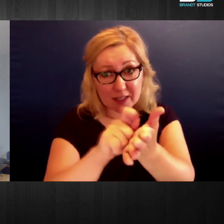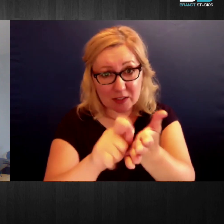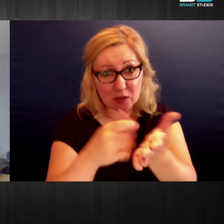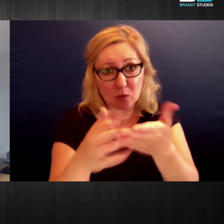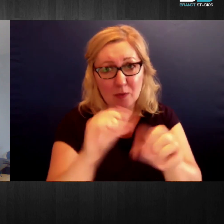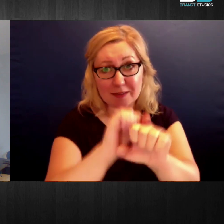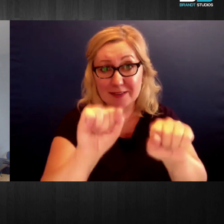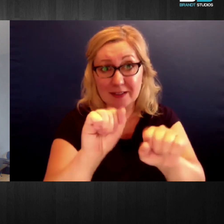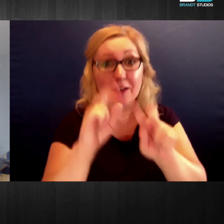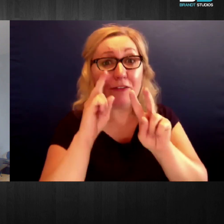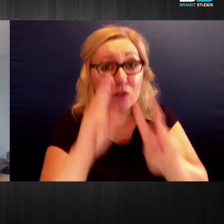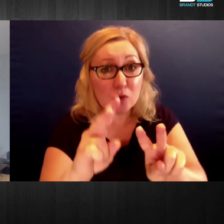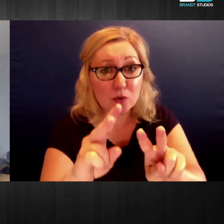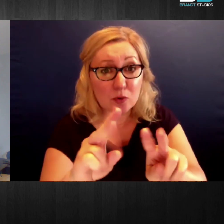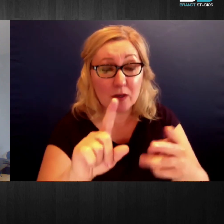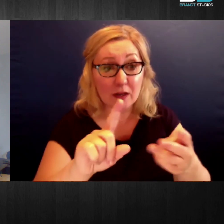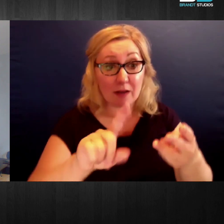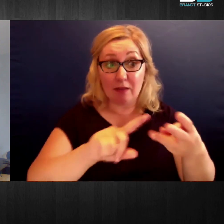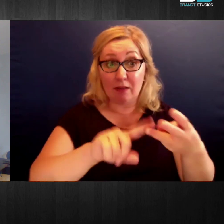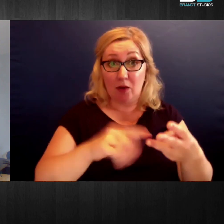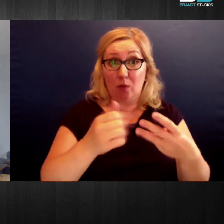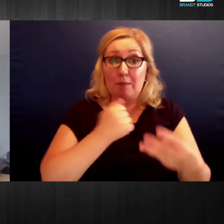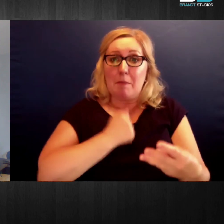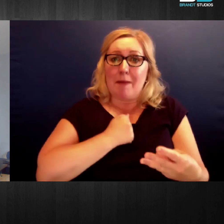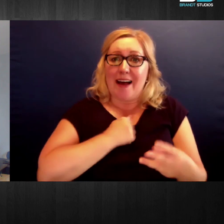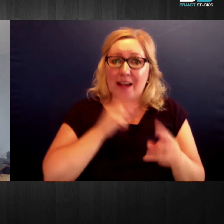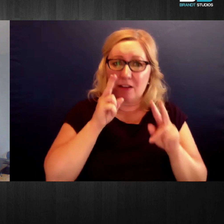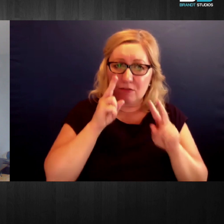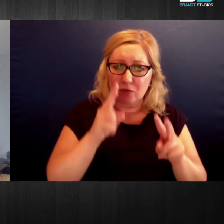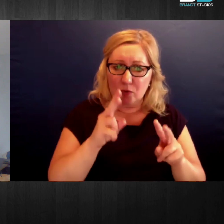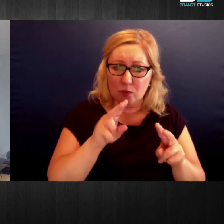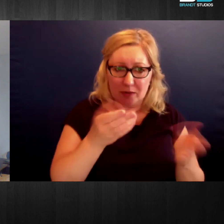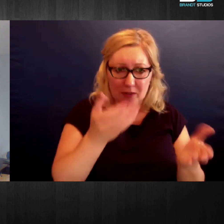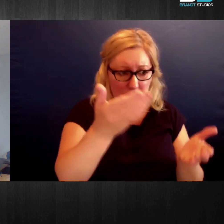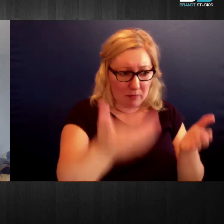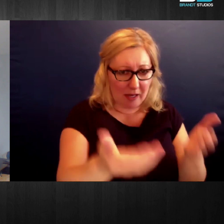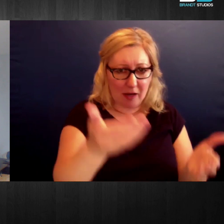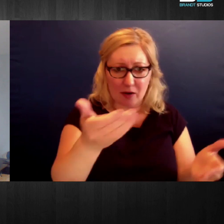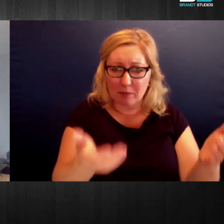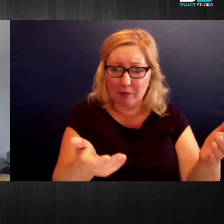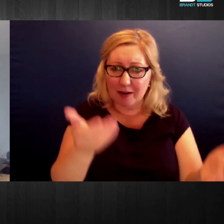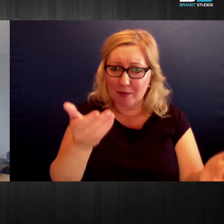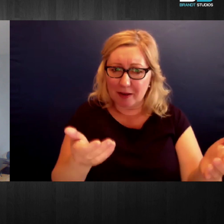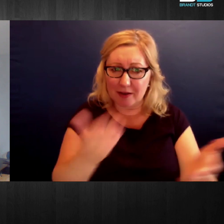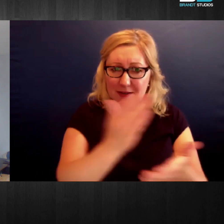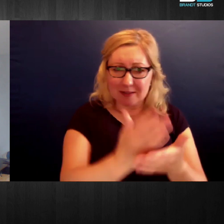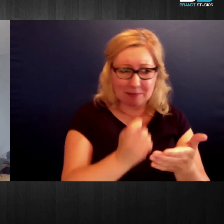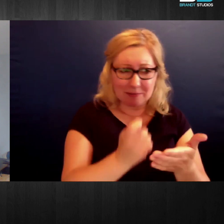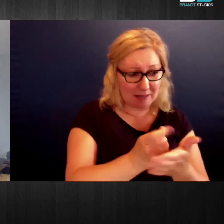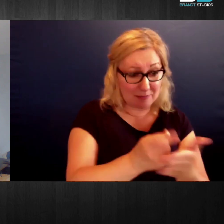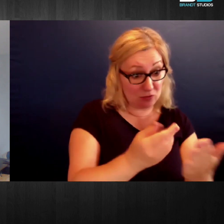views. We read about worlds that are very far away from our own, about marginalized people and silenced